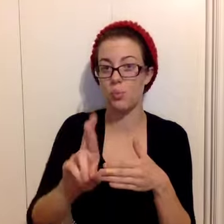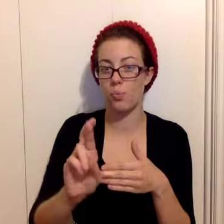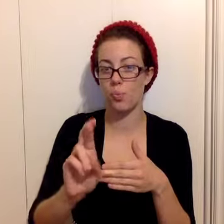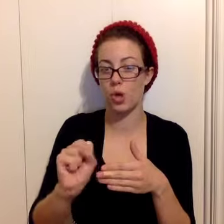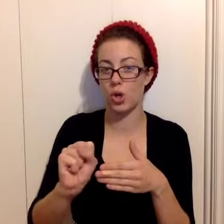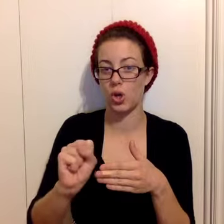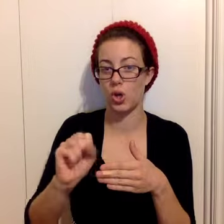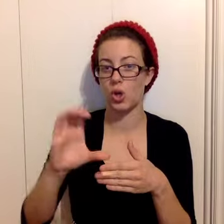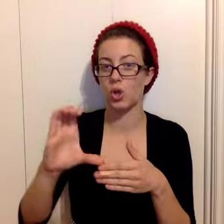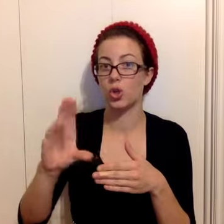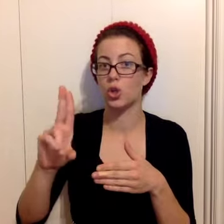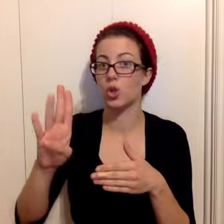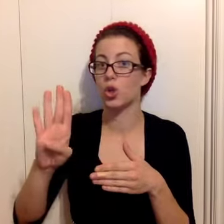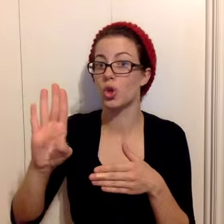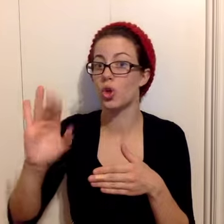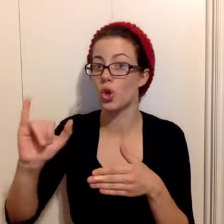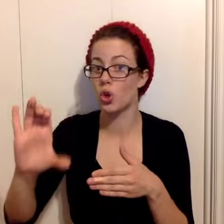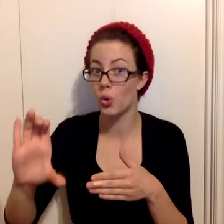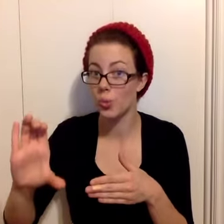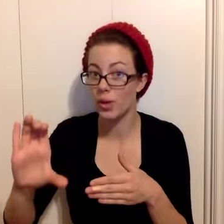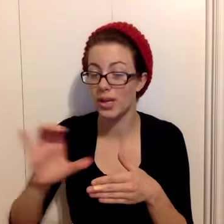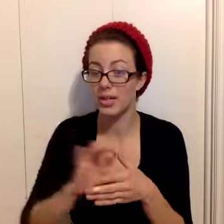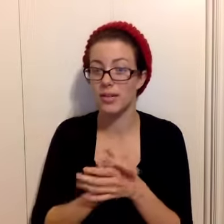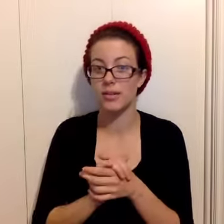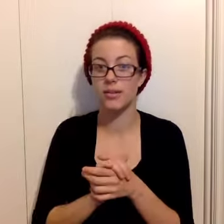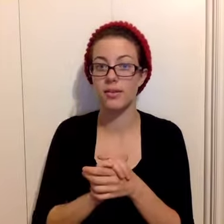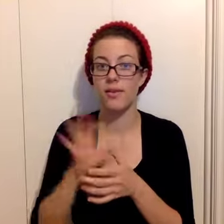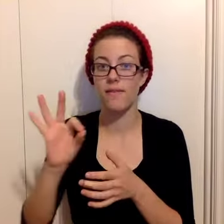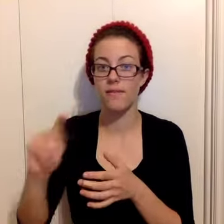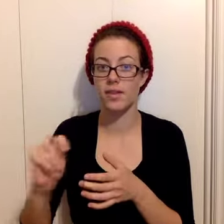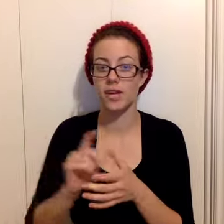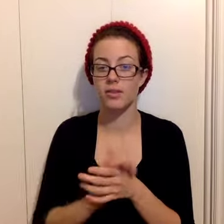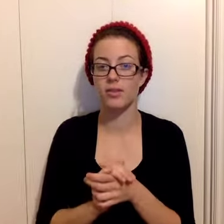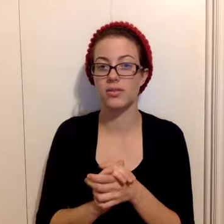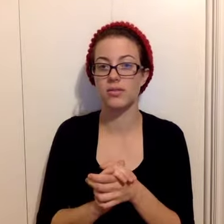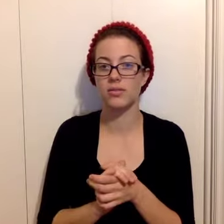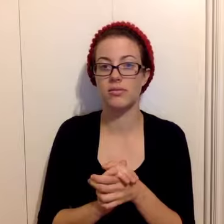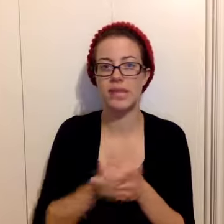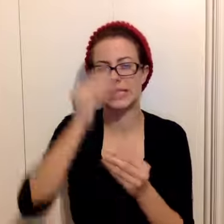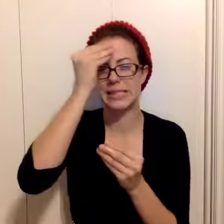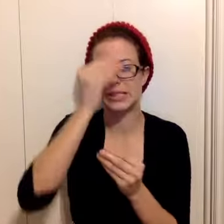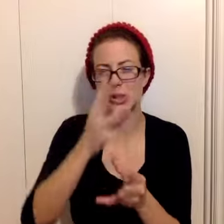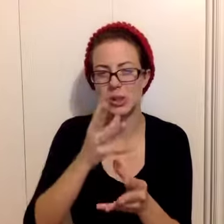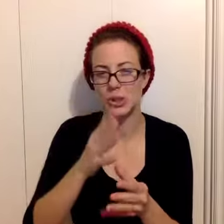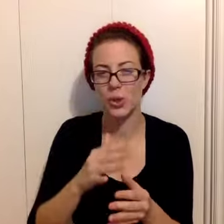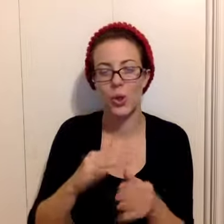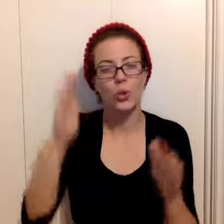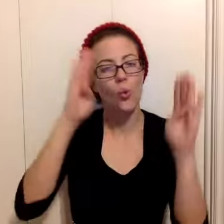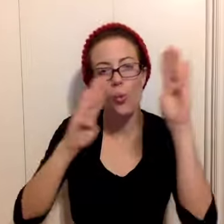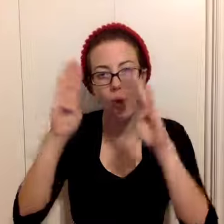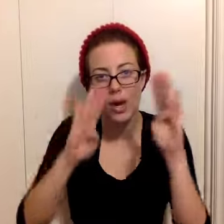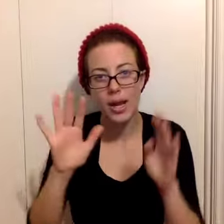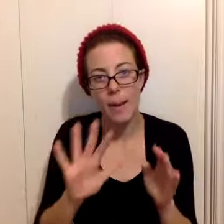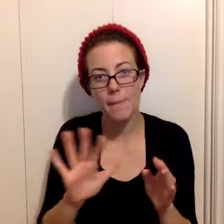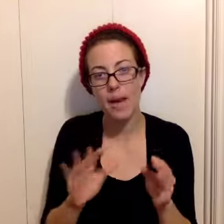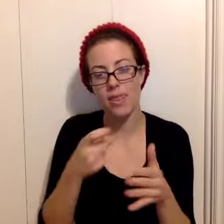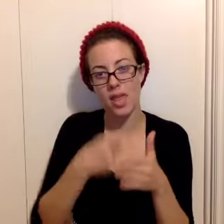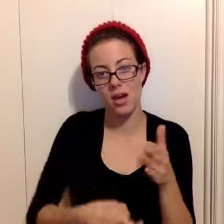By the way, don't worry about the cost of labor, because Mr. Jones is going to